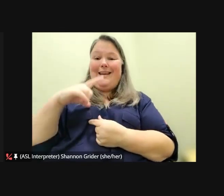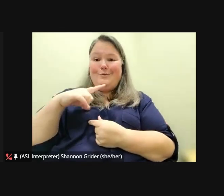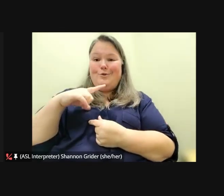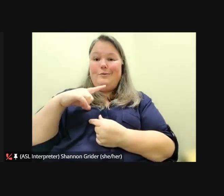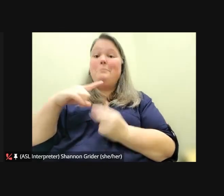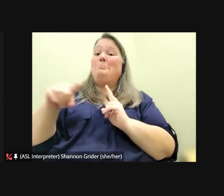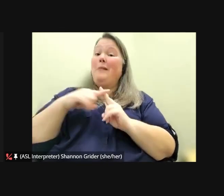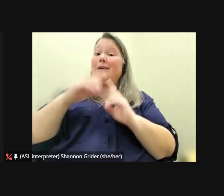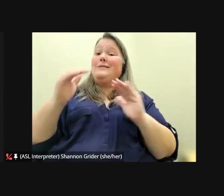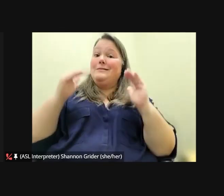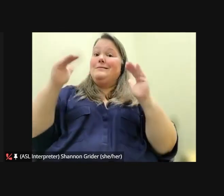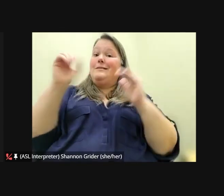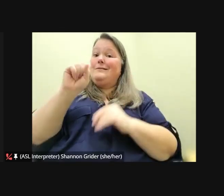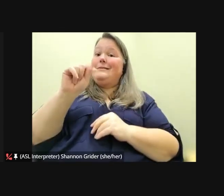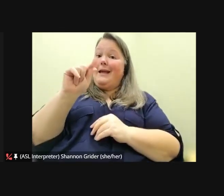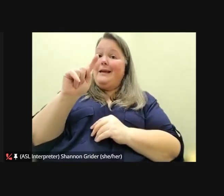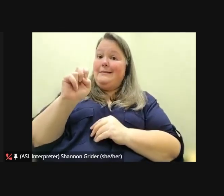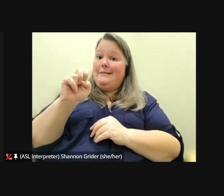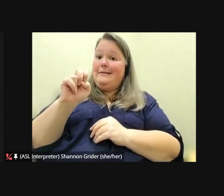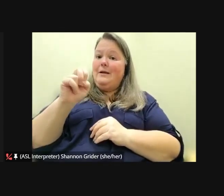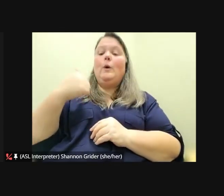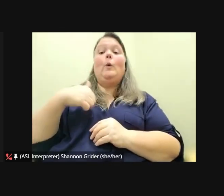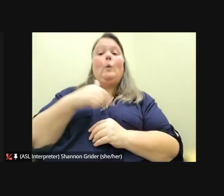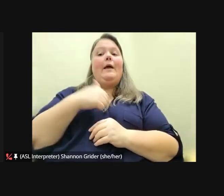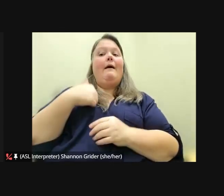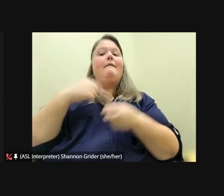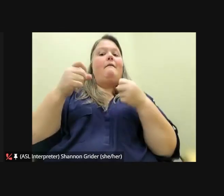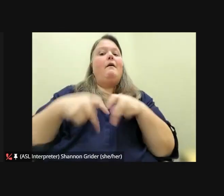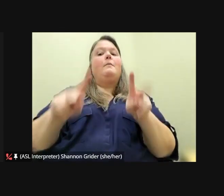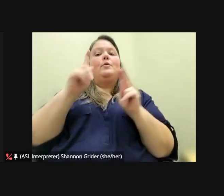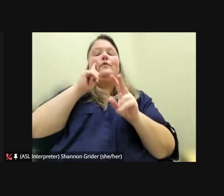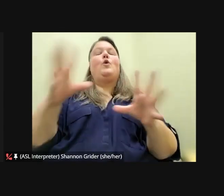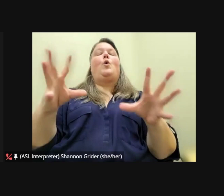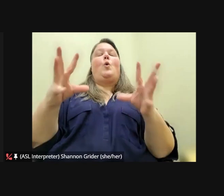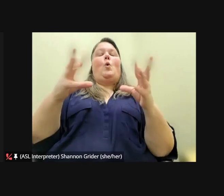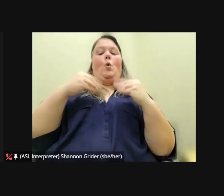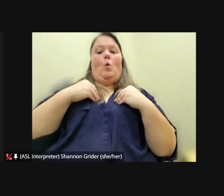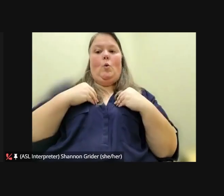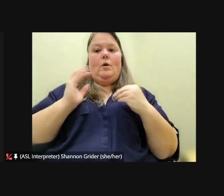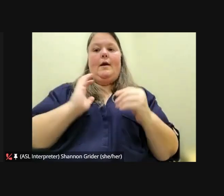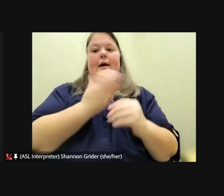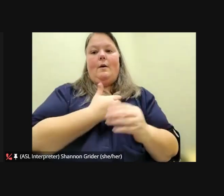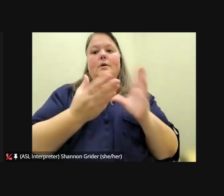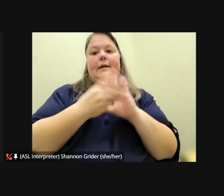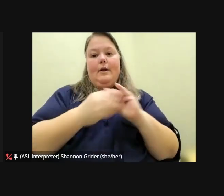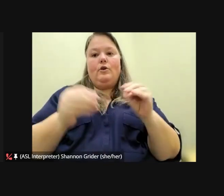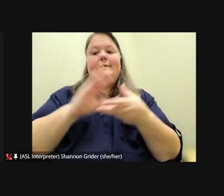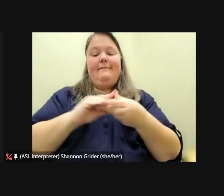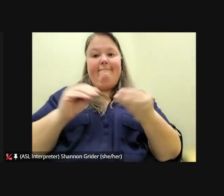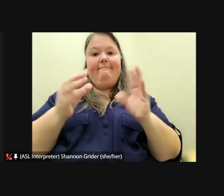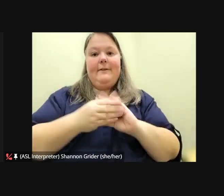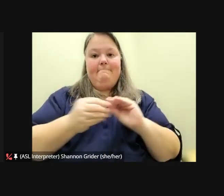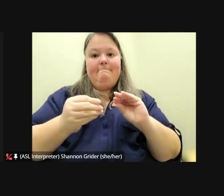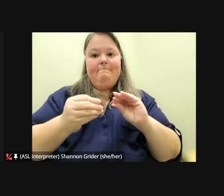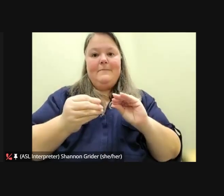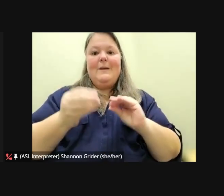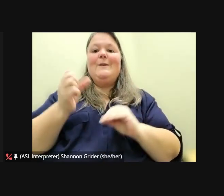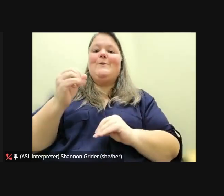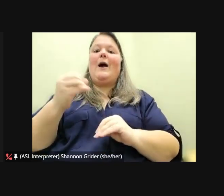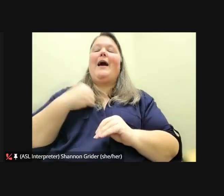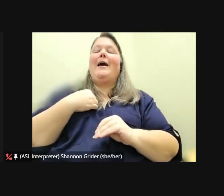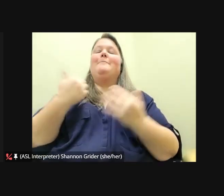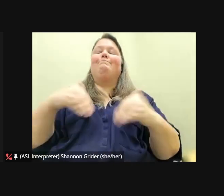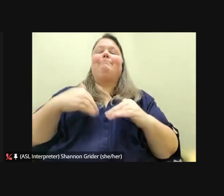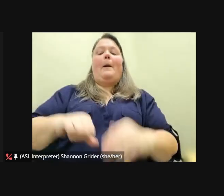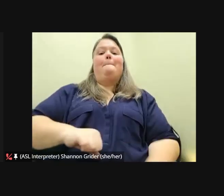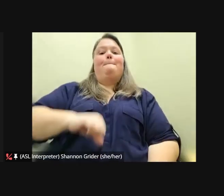we have a real opportunity to own our narrative. And I'm immensely proud of the work